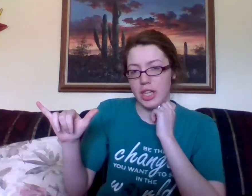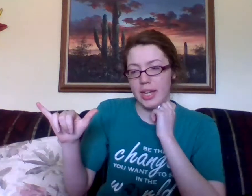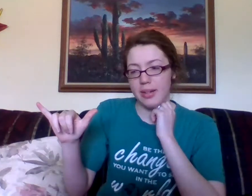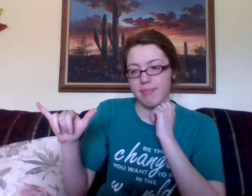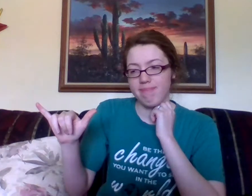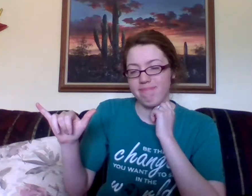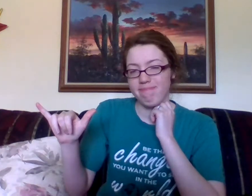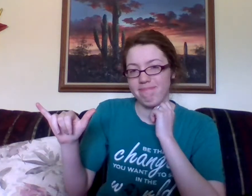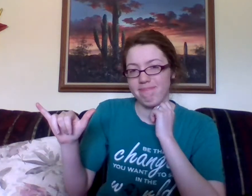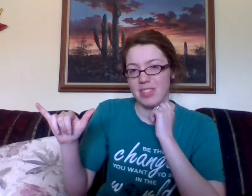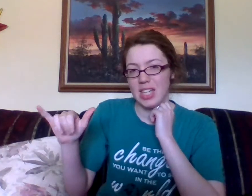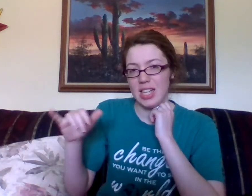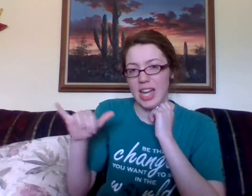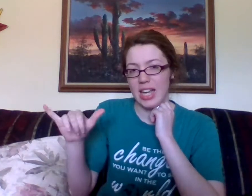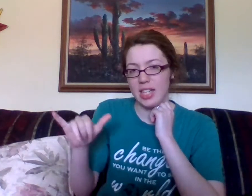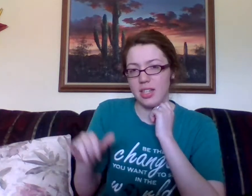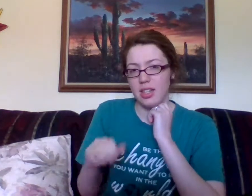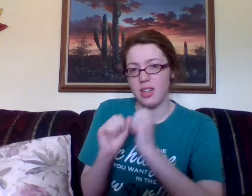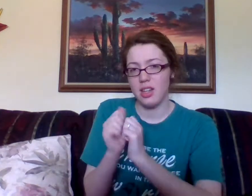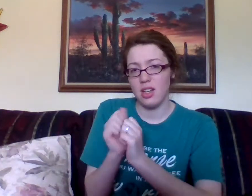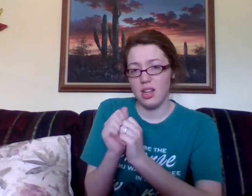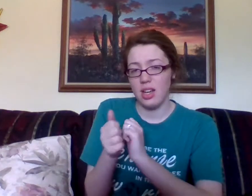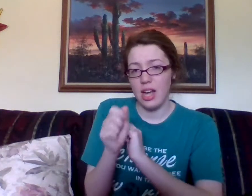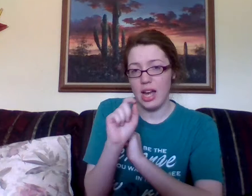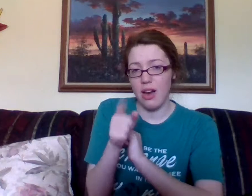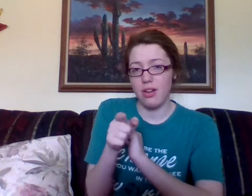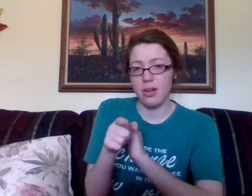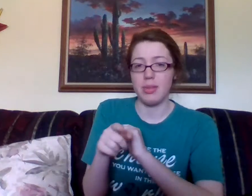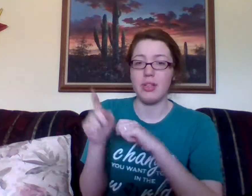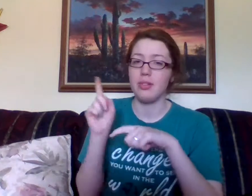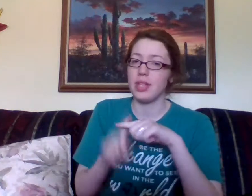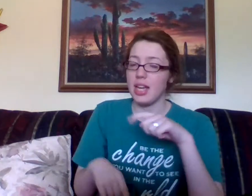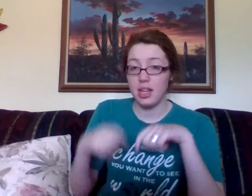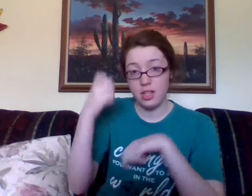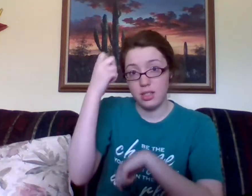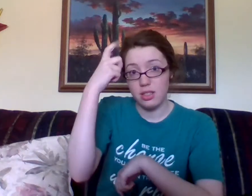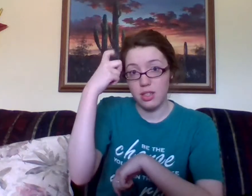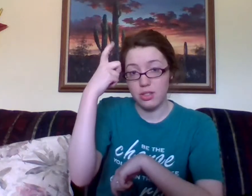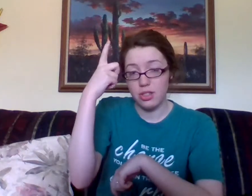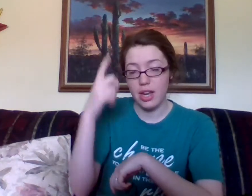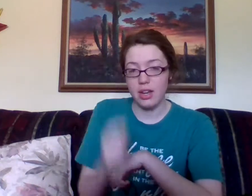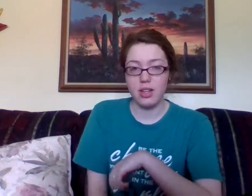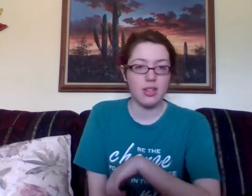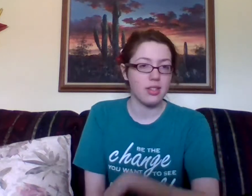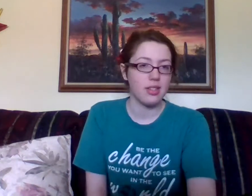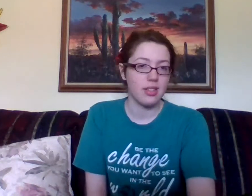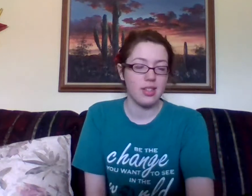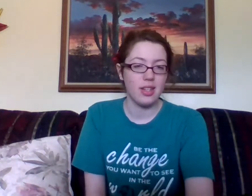begrudgingly, like, how come you can't understand?